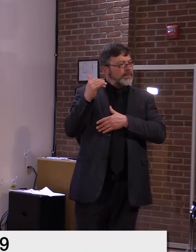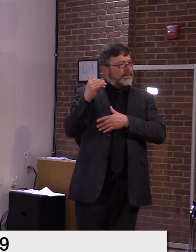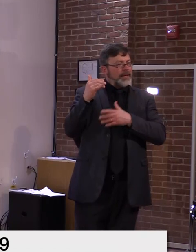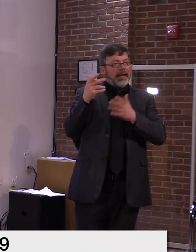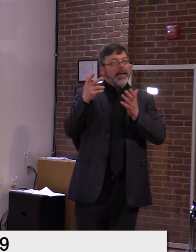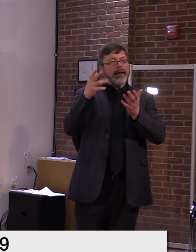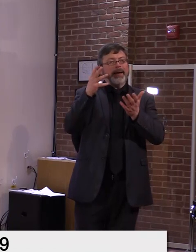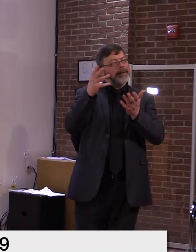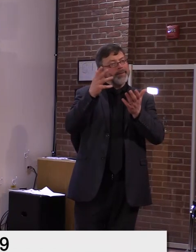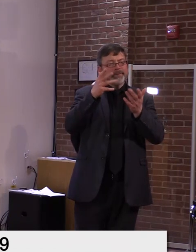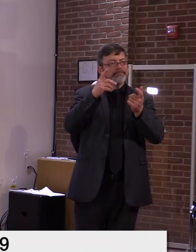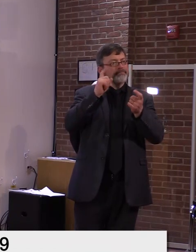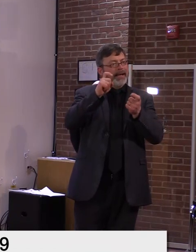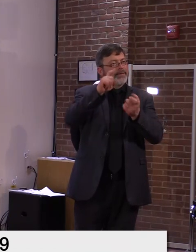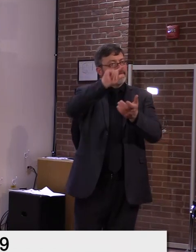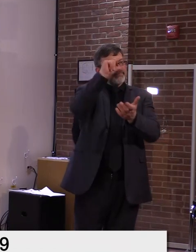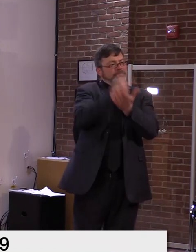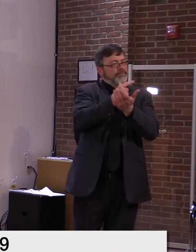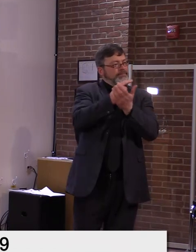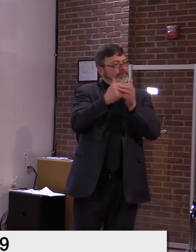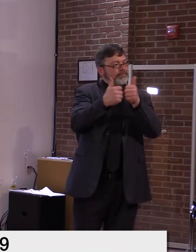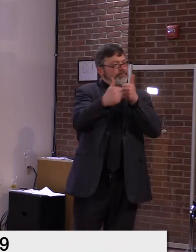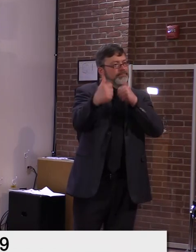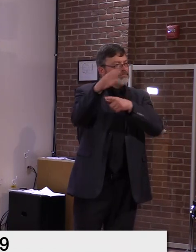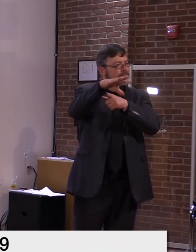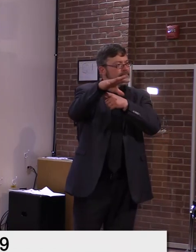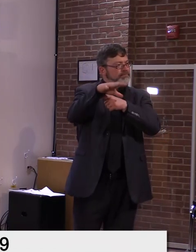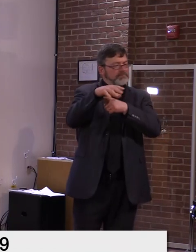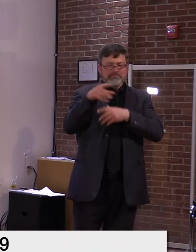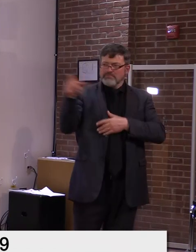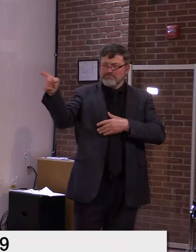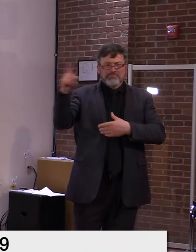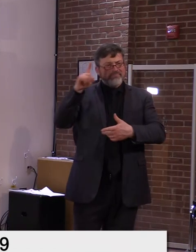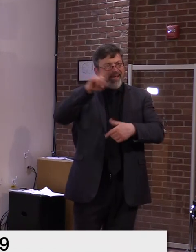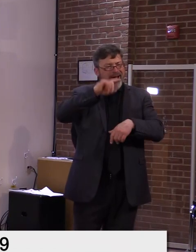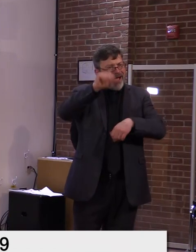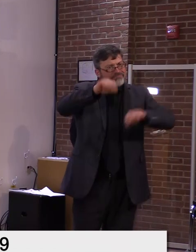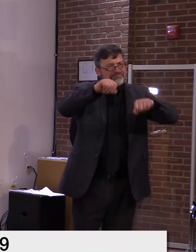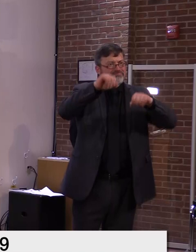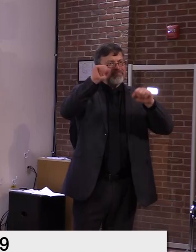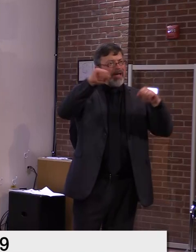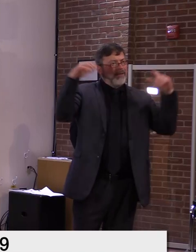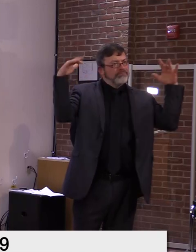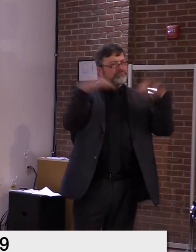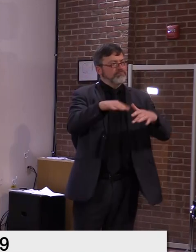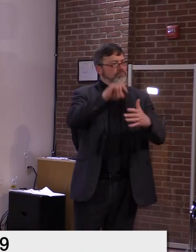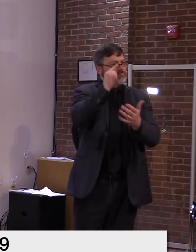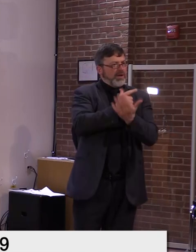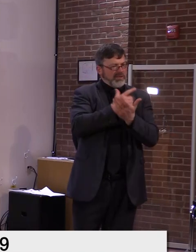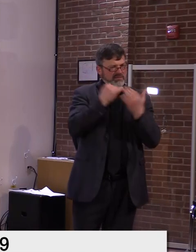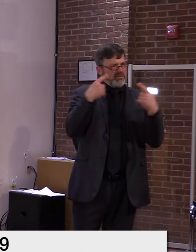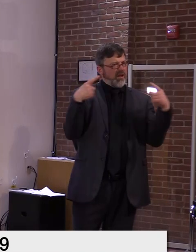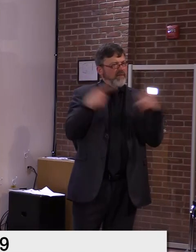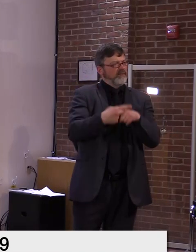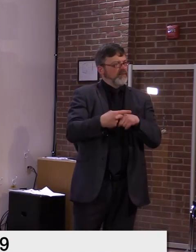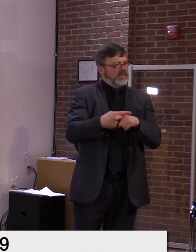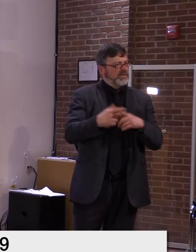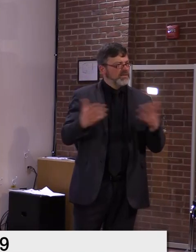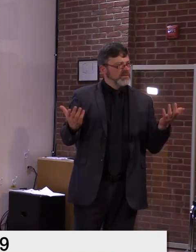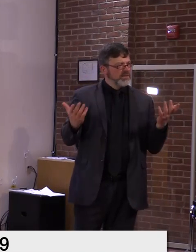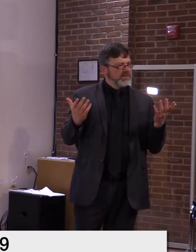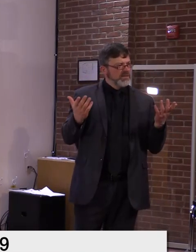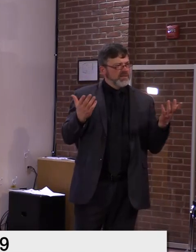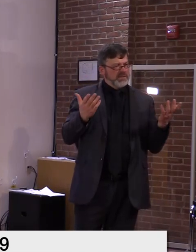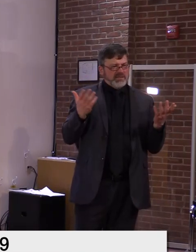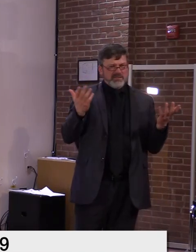your program to them and said, hey, I think we can do this now. Any advice for them? Yeah, well,